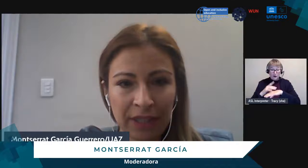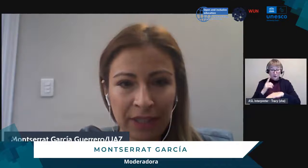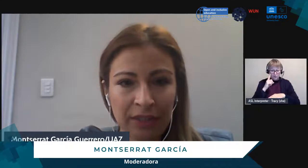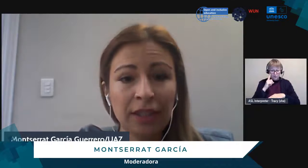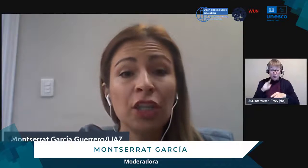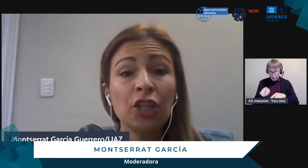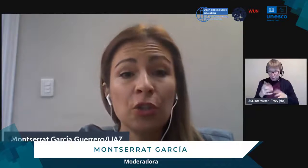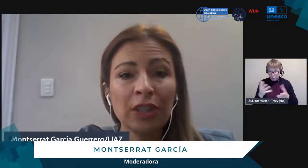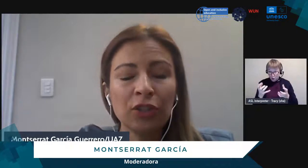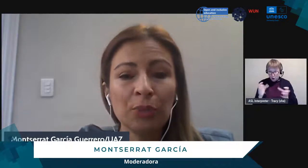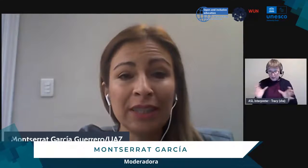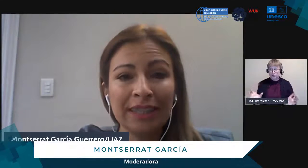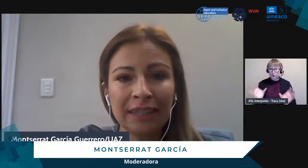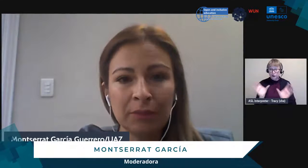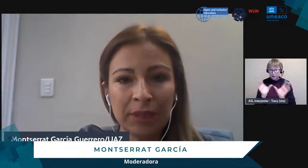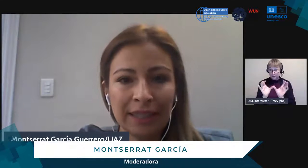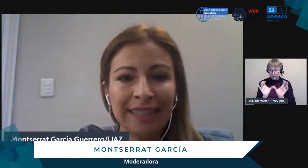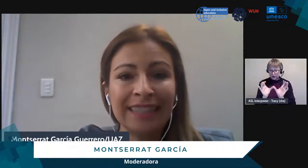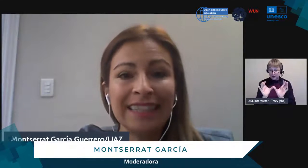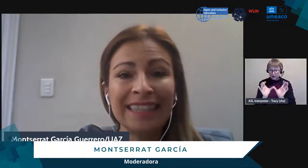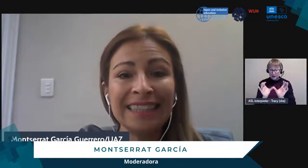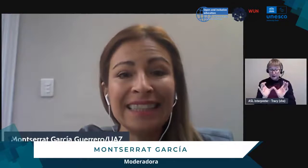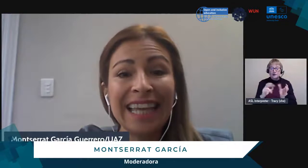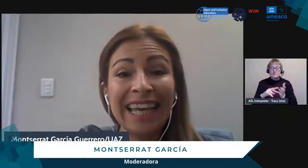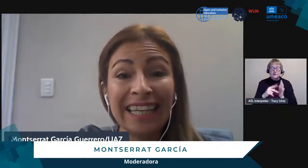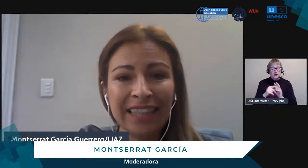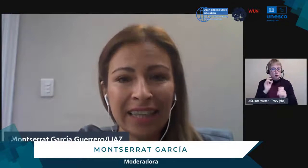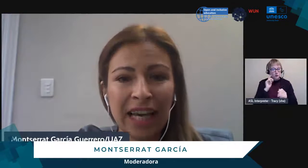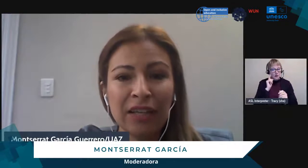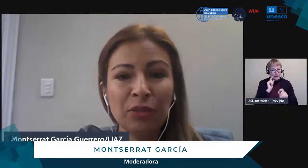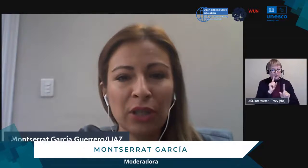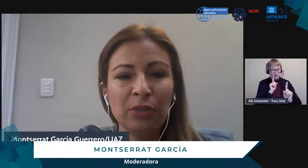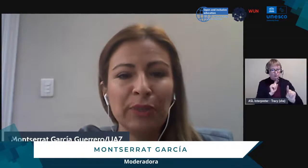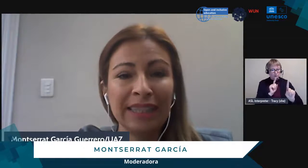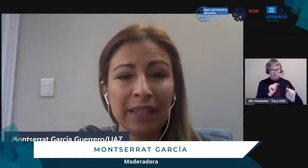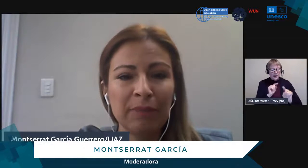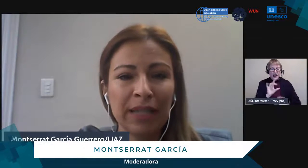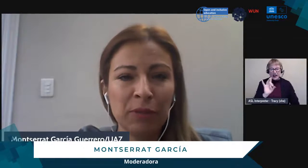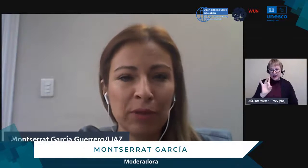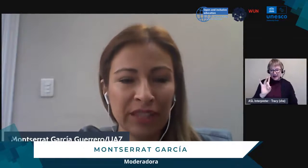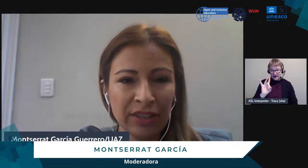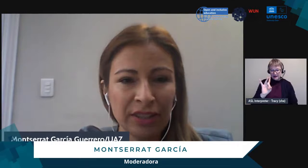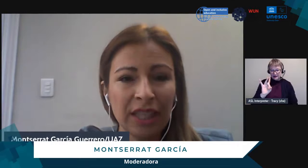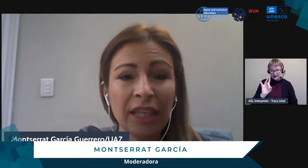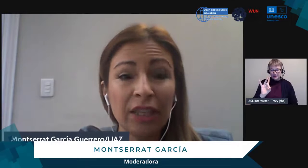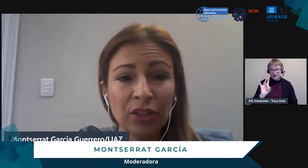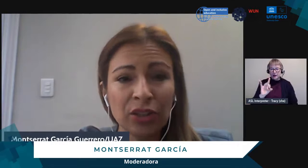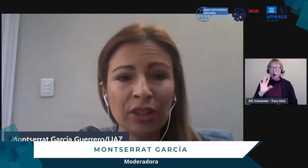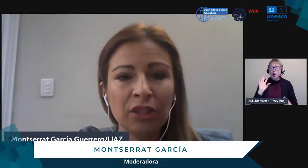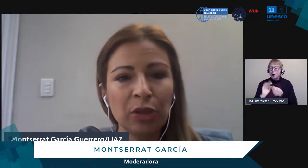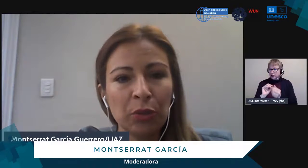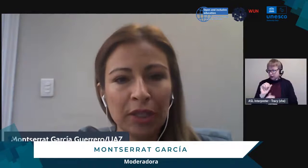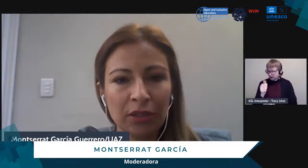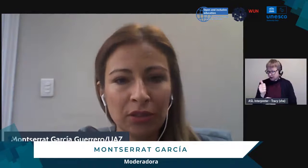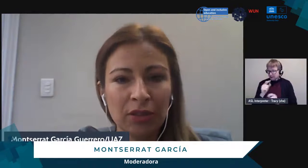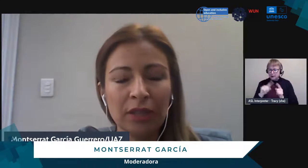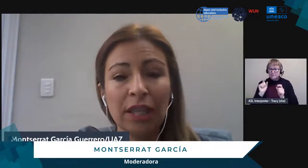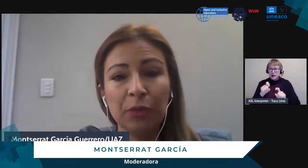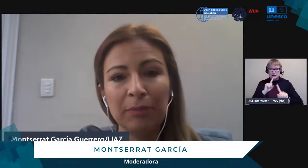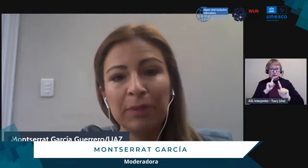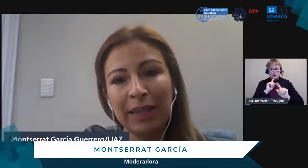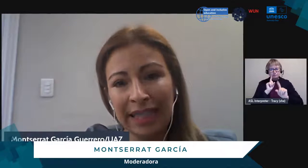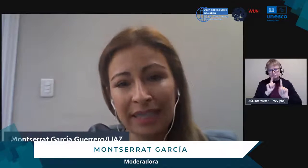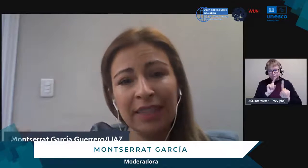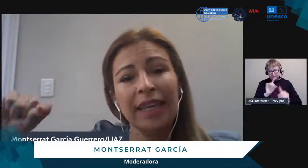your certificate, you need to participate in at least 8 out of the 10 planned webinars and answer the 3